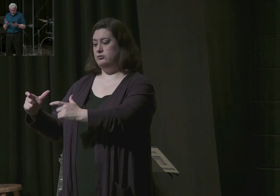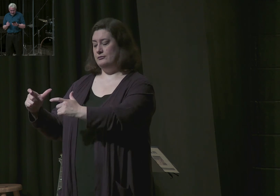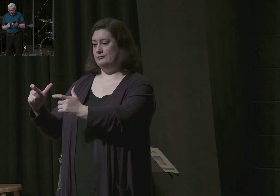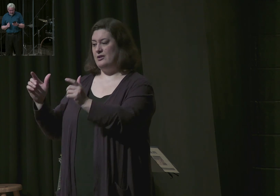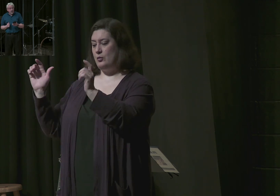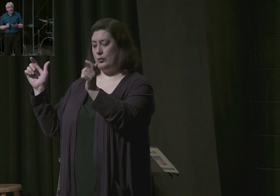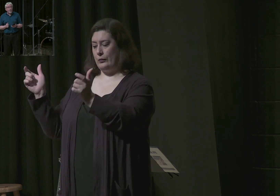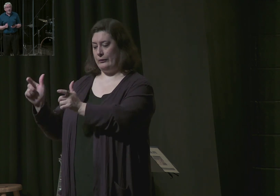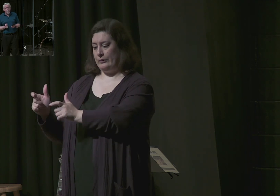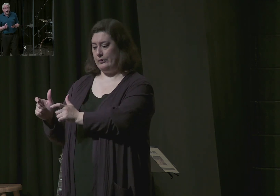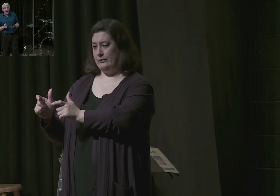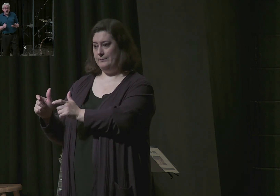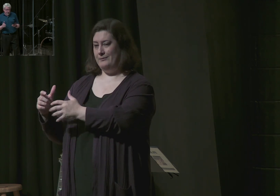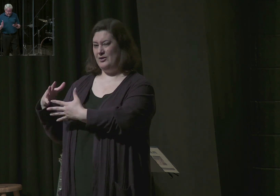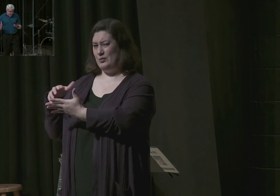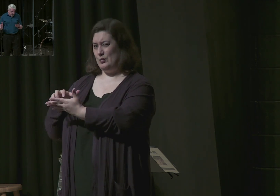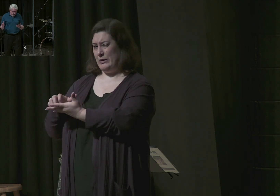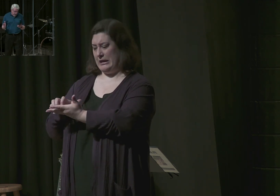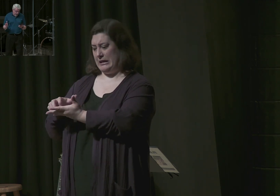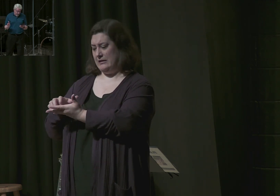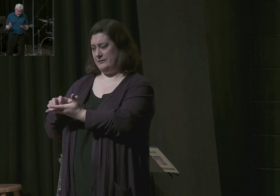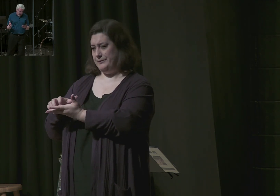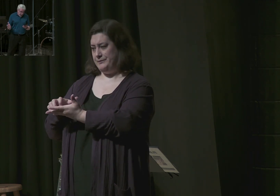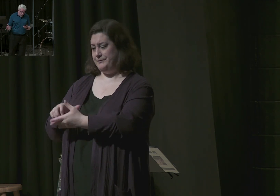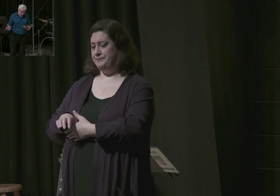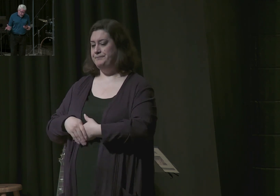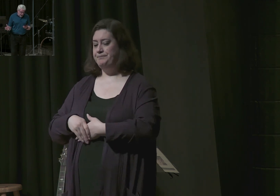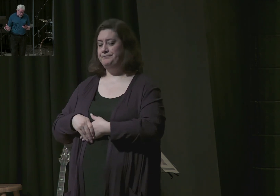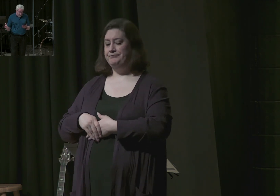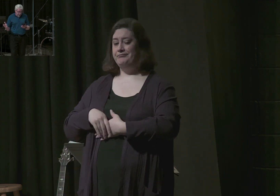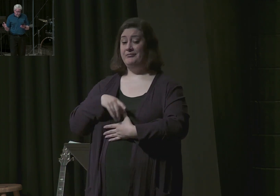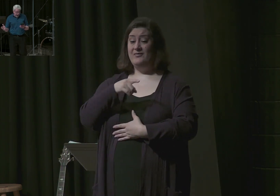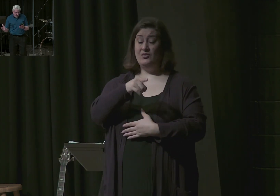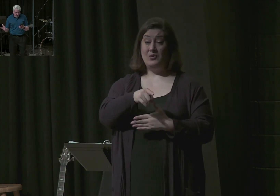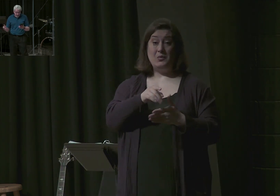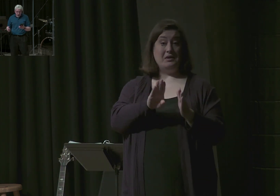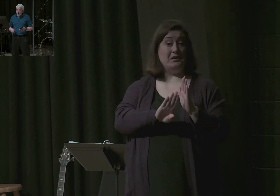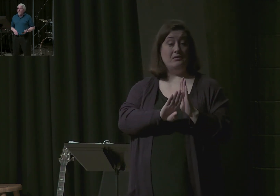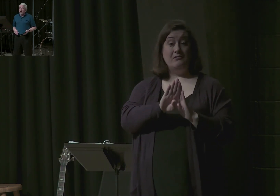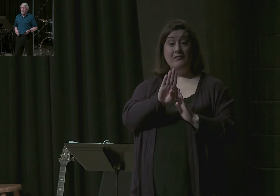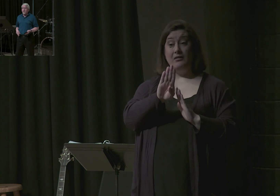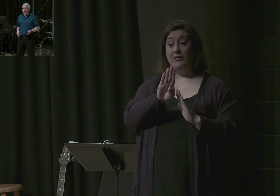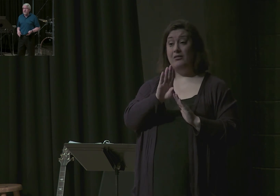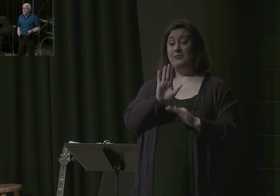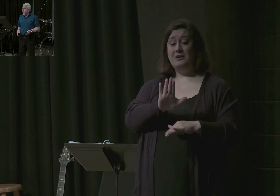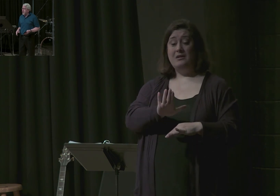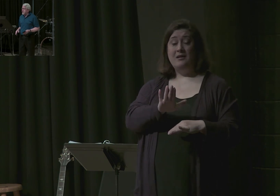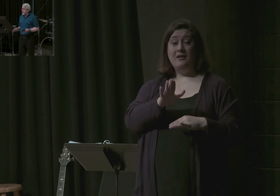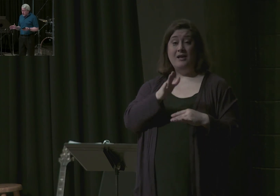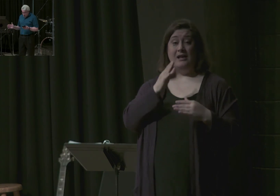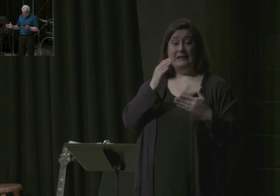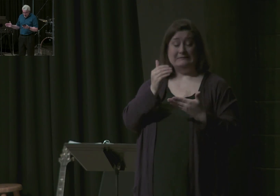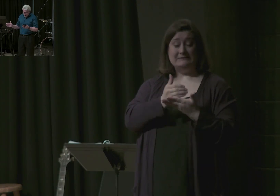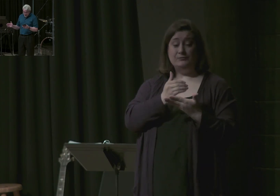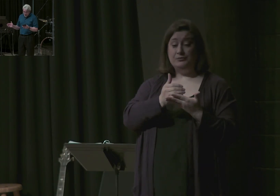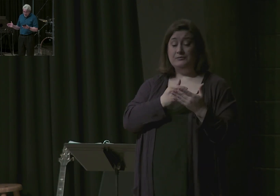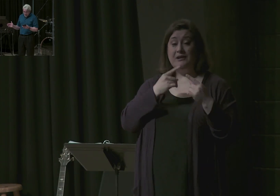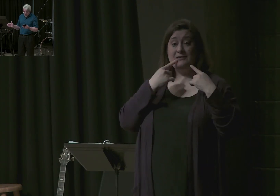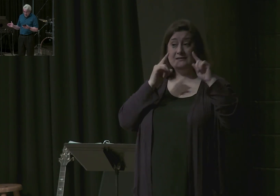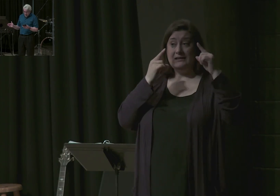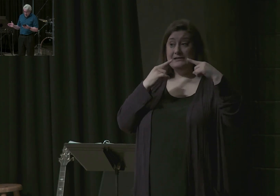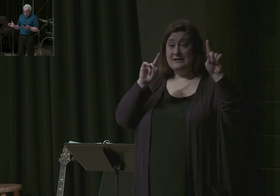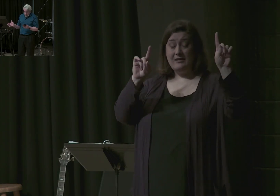Through his practical application of his skill and knowledge to the problem at hand, his prosperity